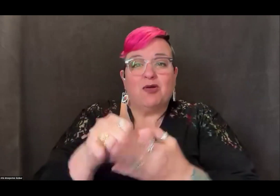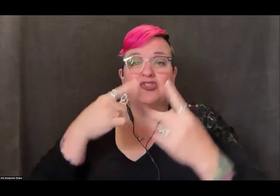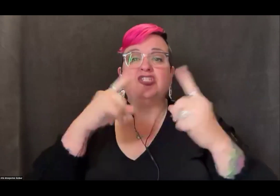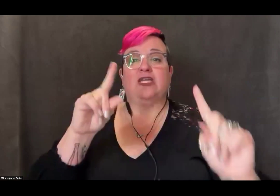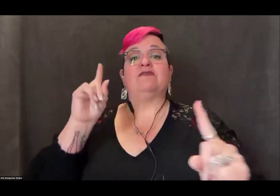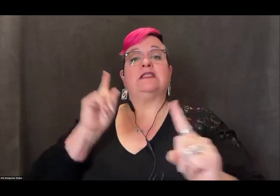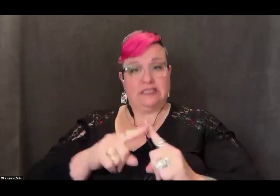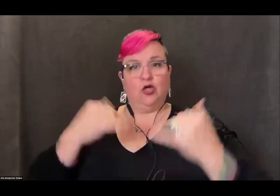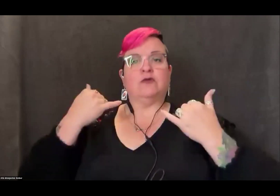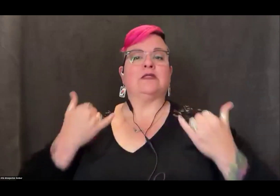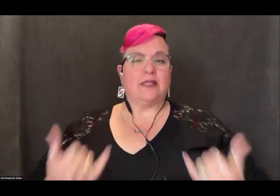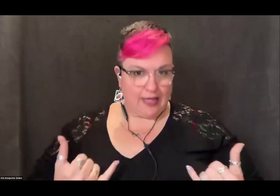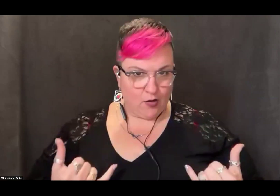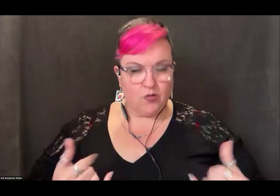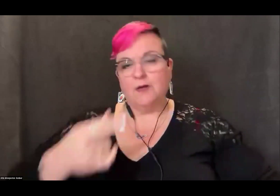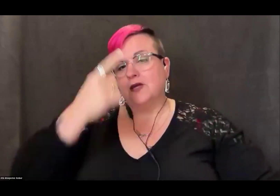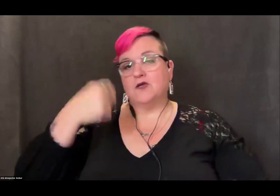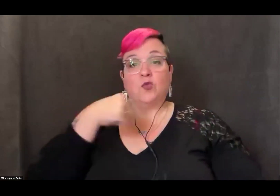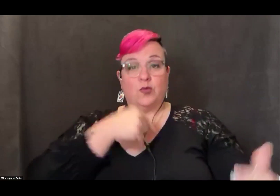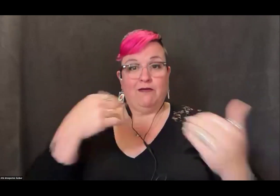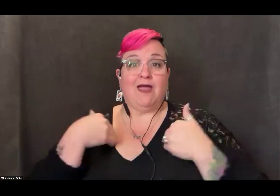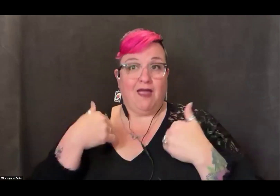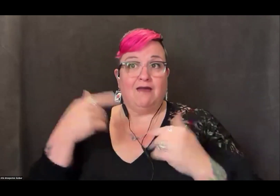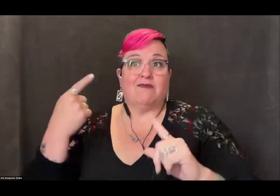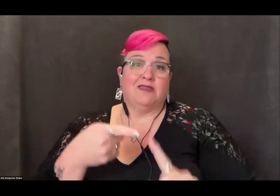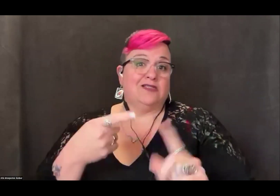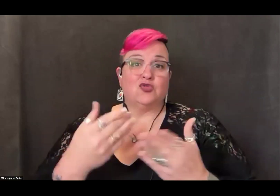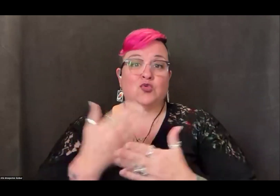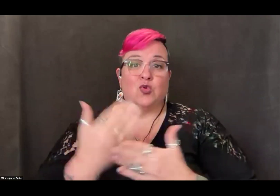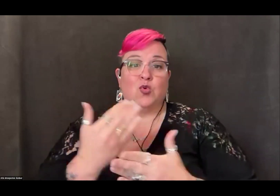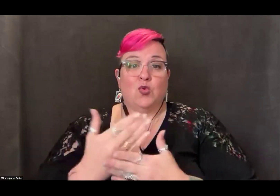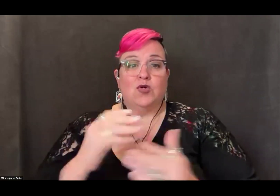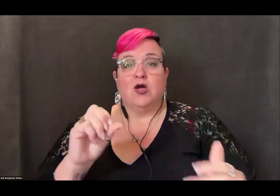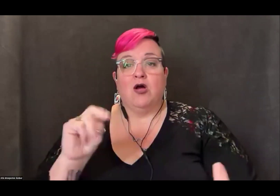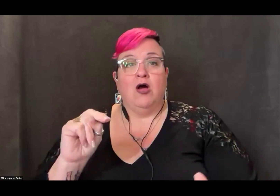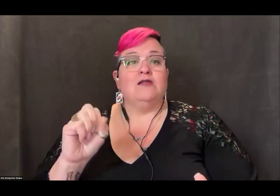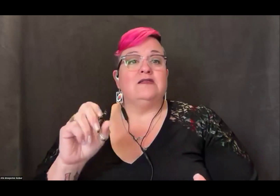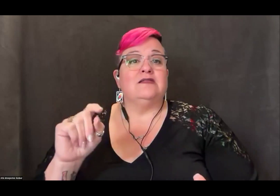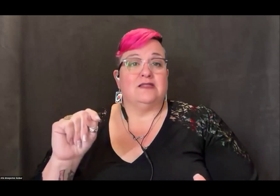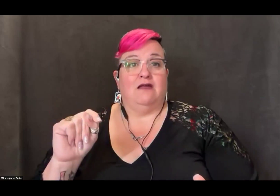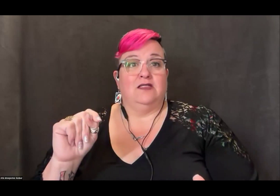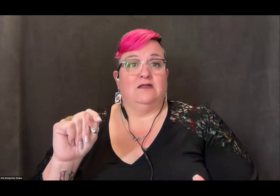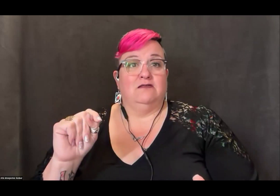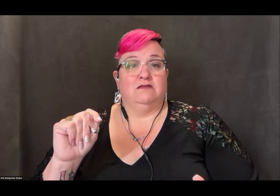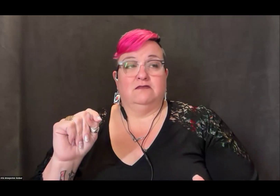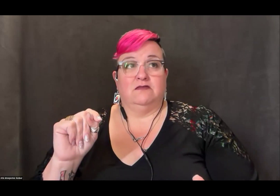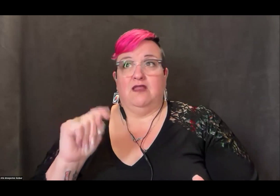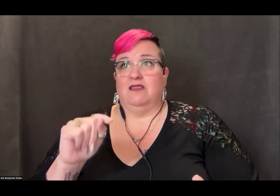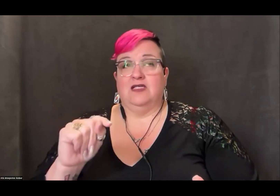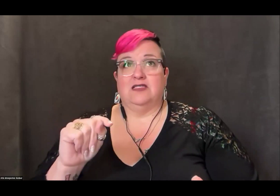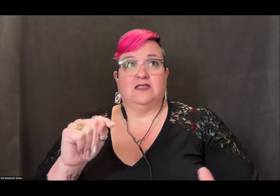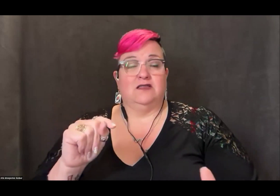Until now, because we have this new onset and ever immersion now